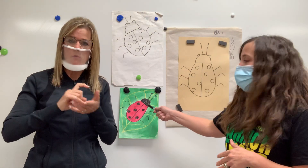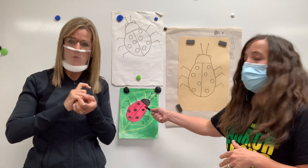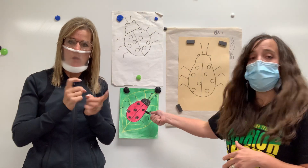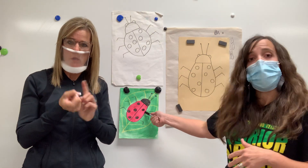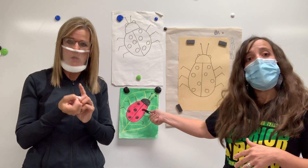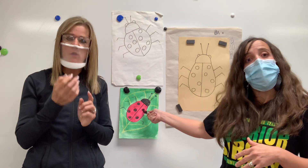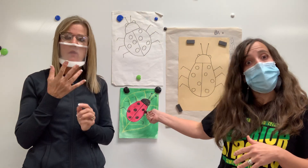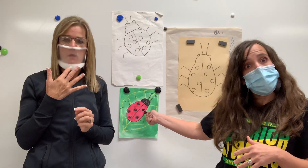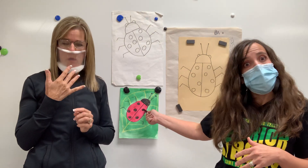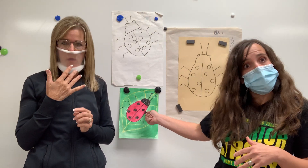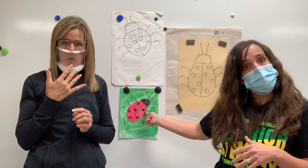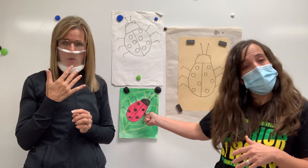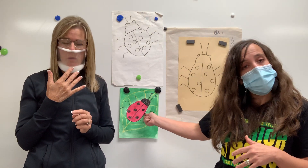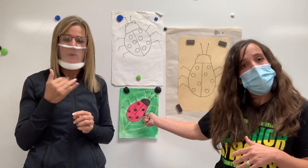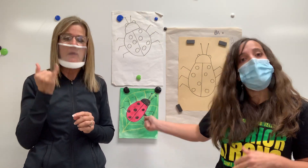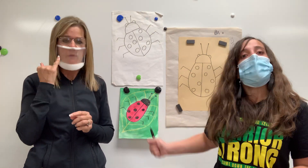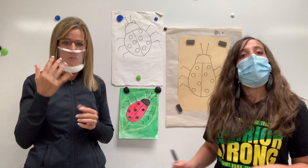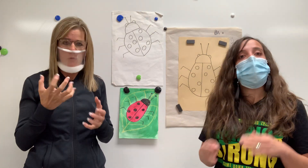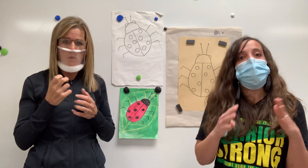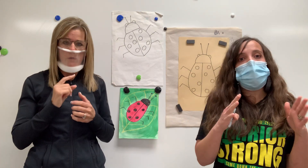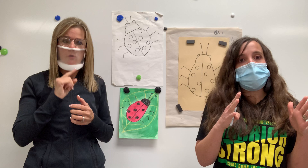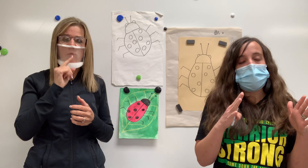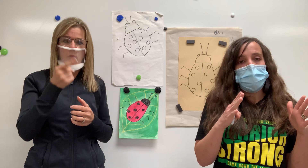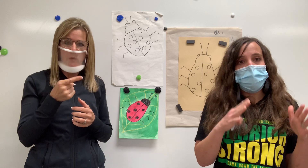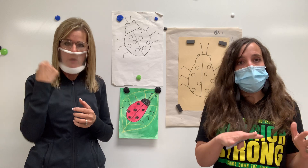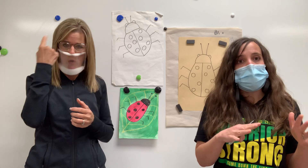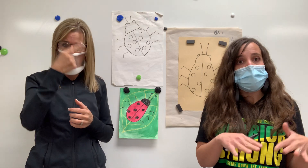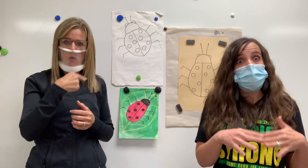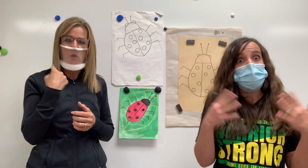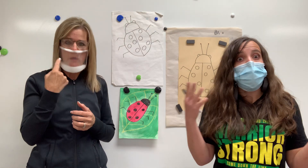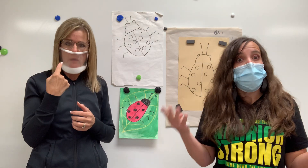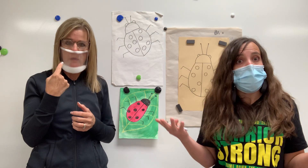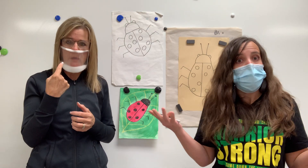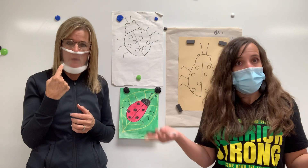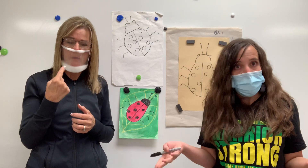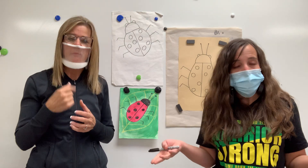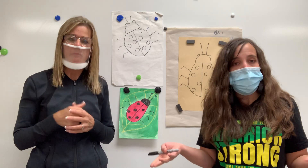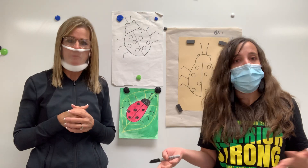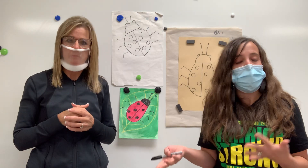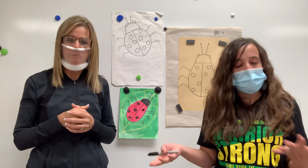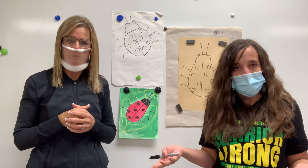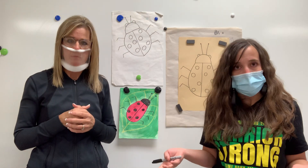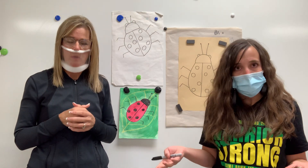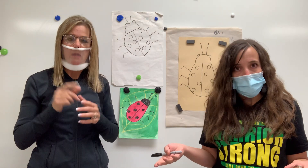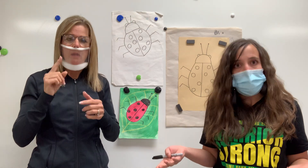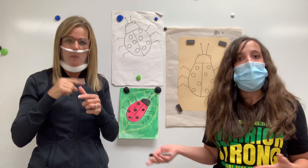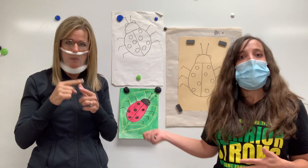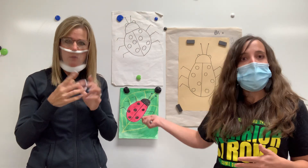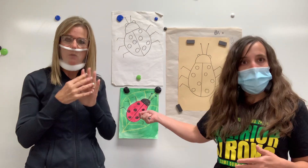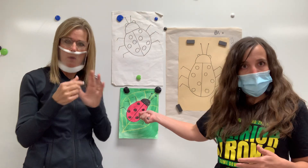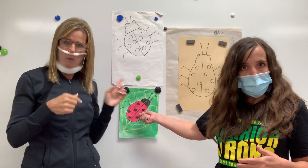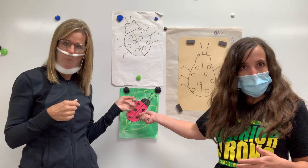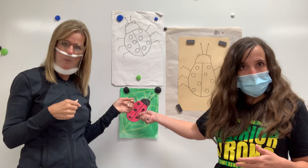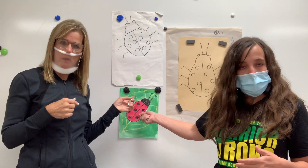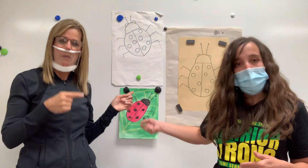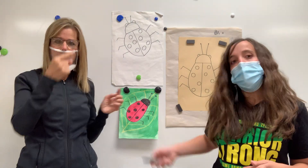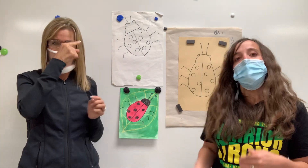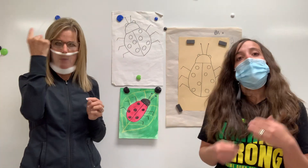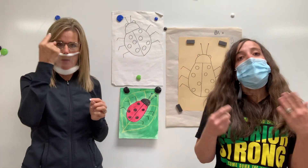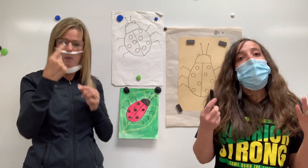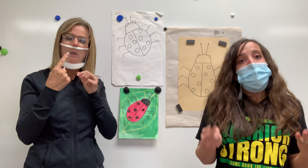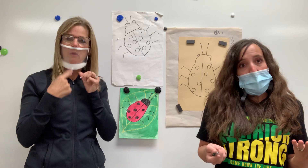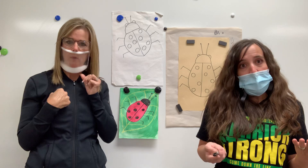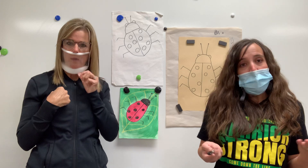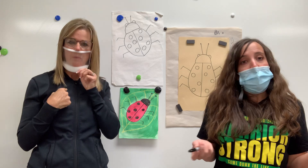is just if you want it realistic, which means that it looks like it does in real life. If you see a ladybug,